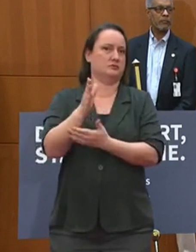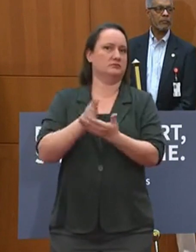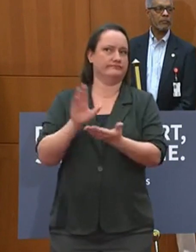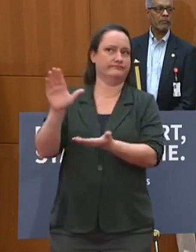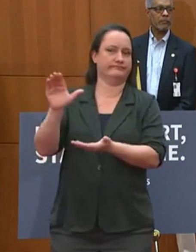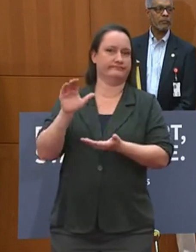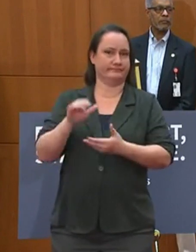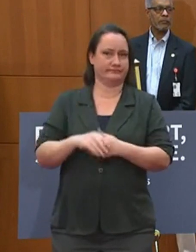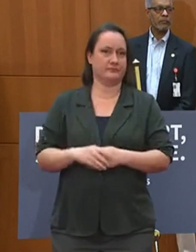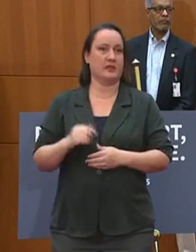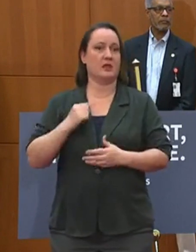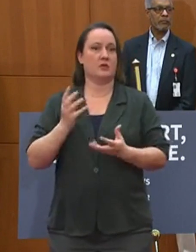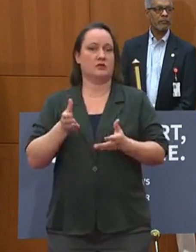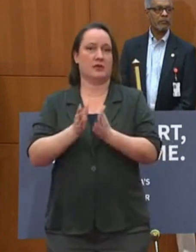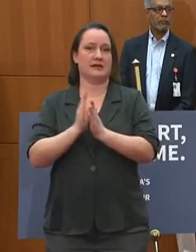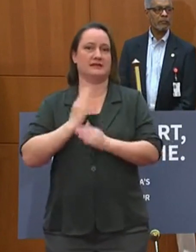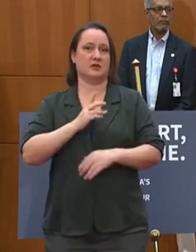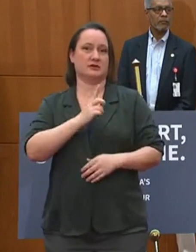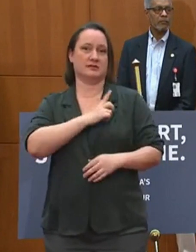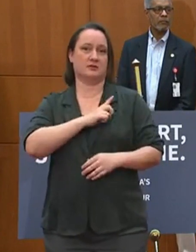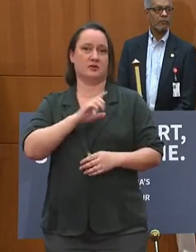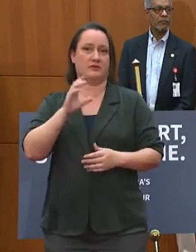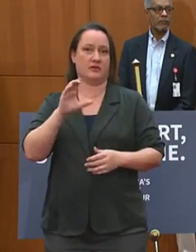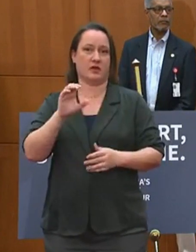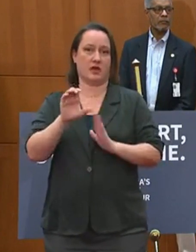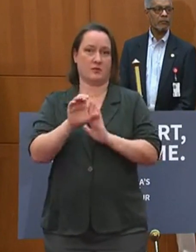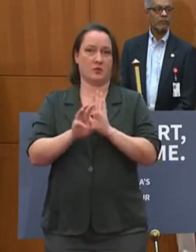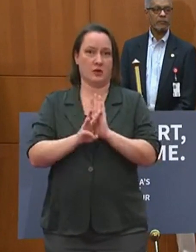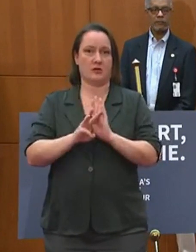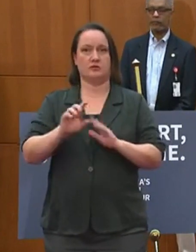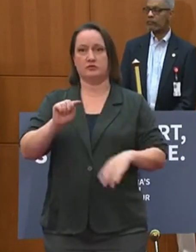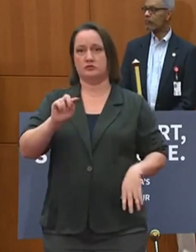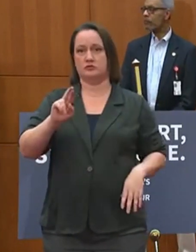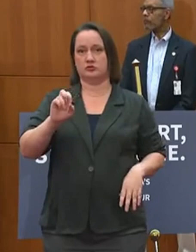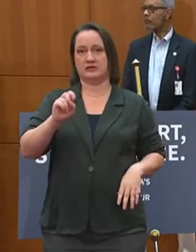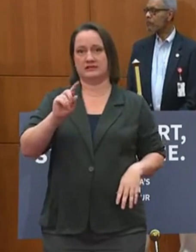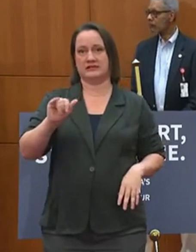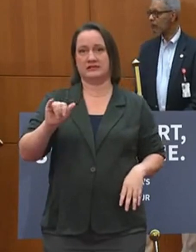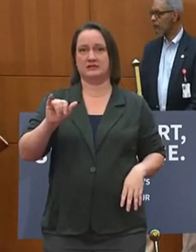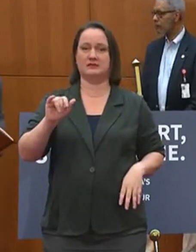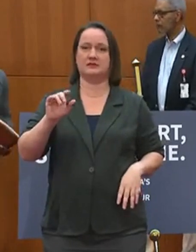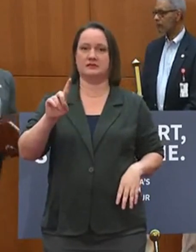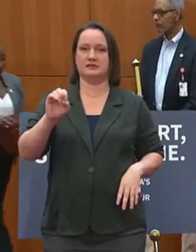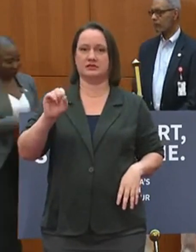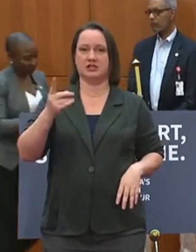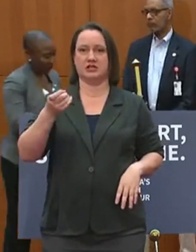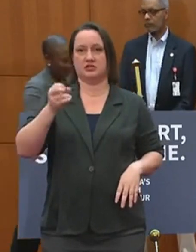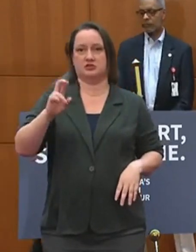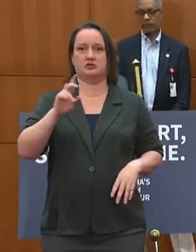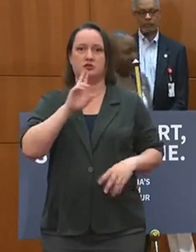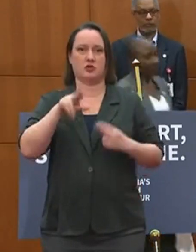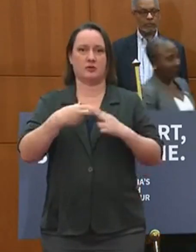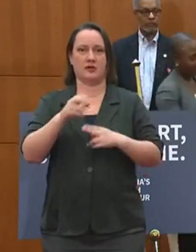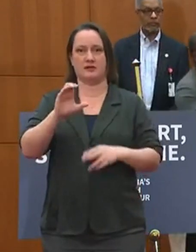Commonwealth, Tracy DeShazer, to speak briefly about the census. Tracy, thank you.